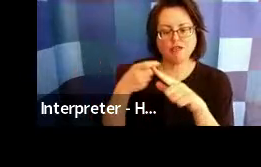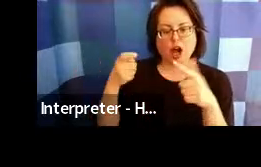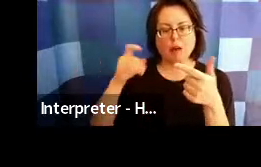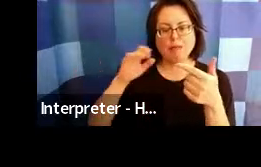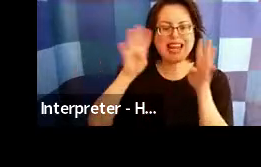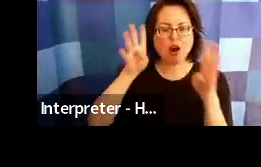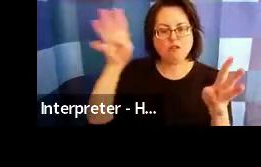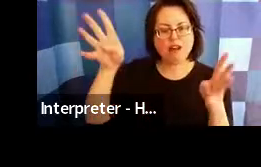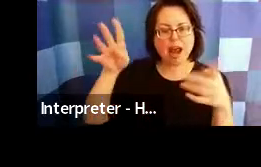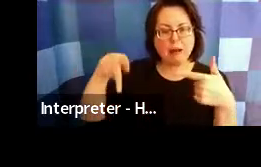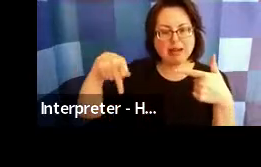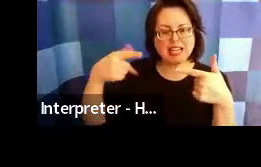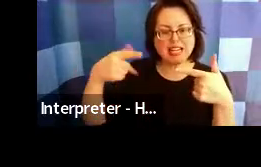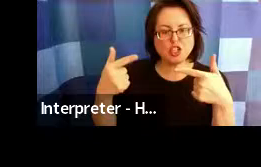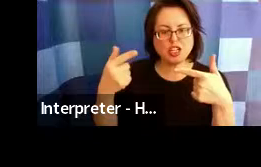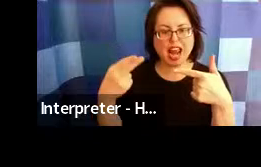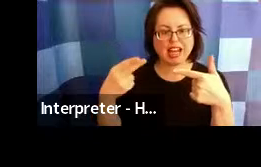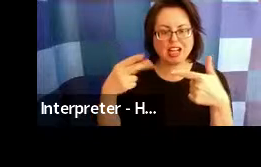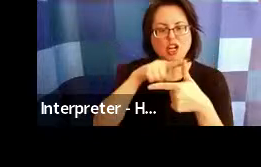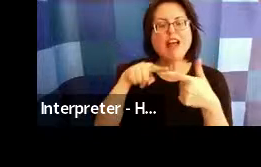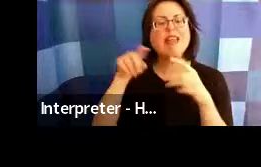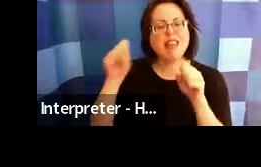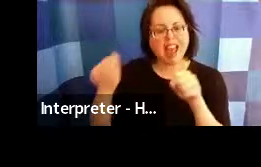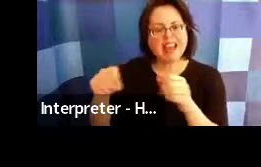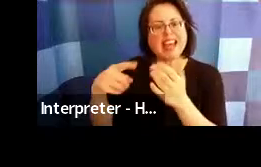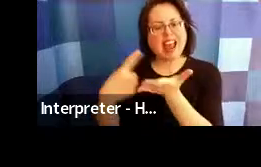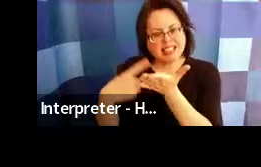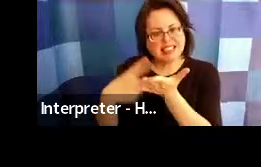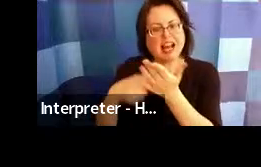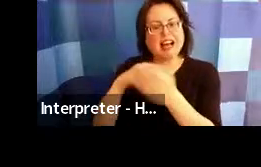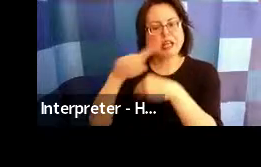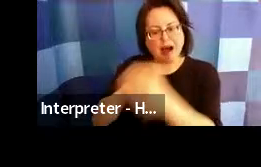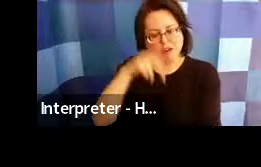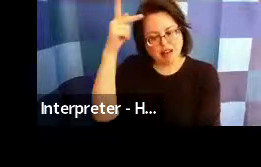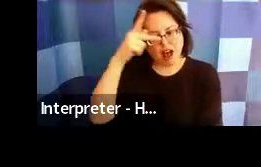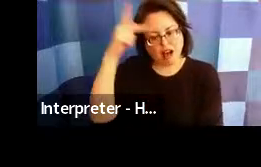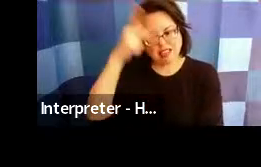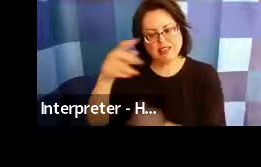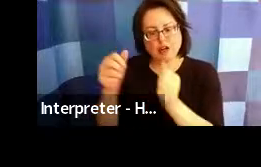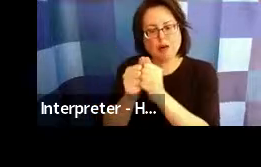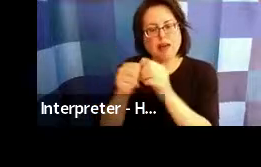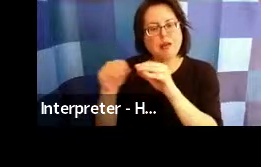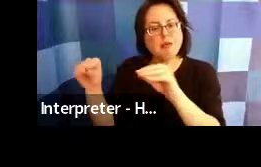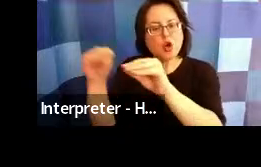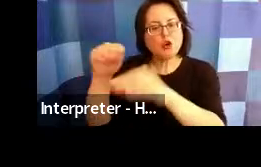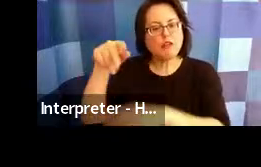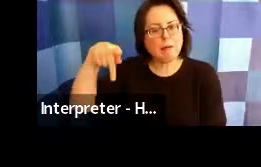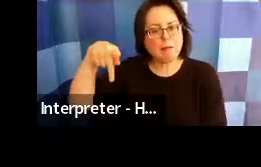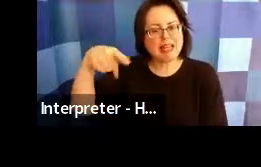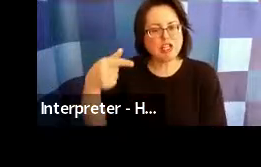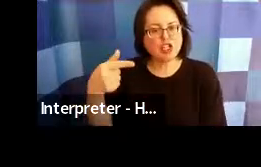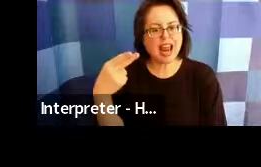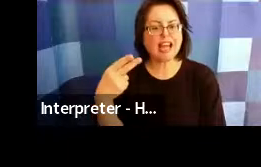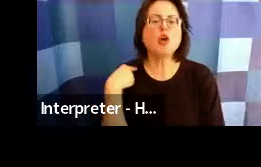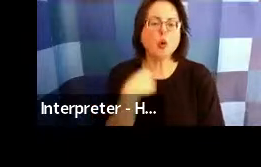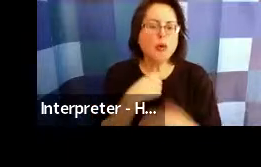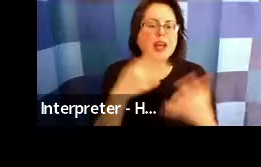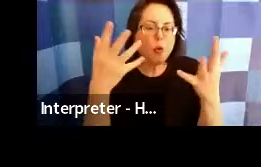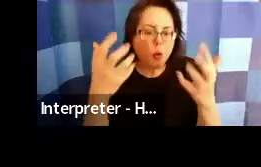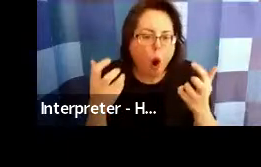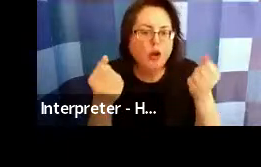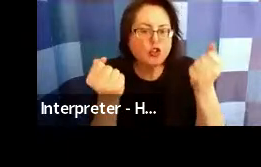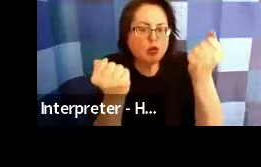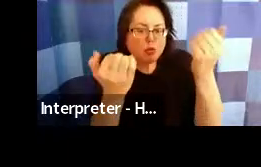the philosophy behind Move PGH. But the goal really was to provide a range of different services so that